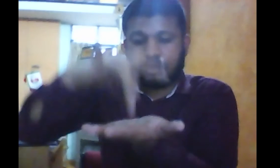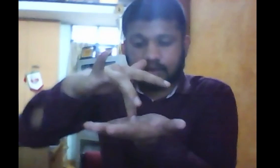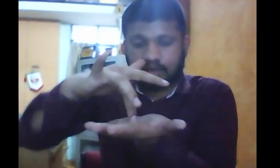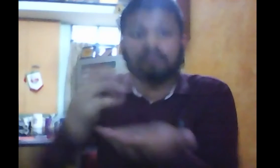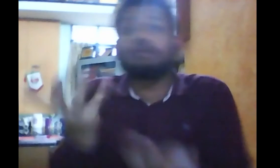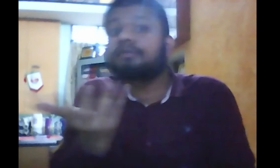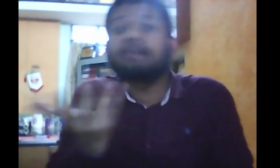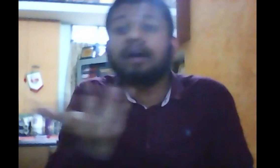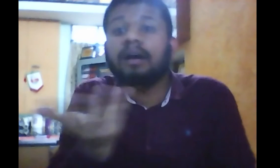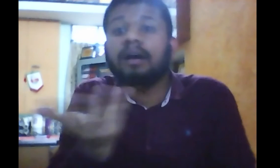Bank. Place.